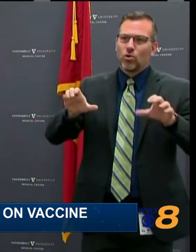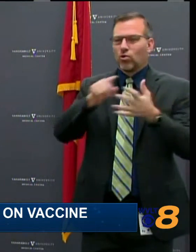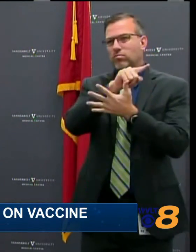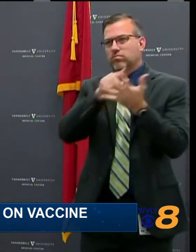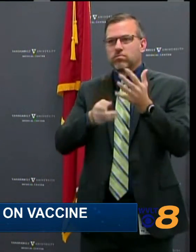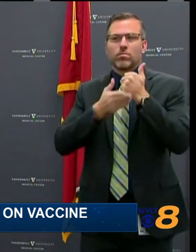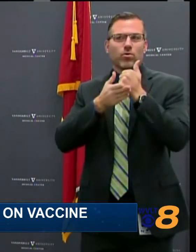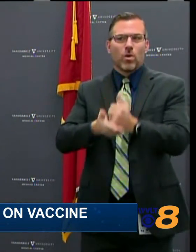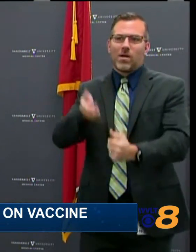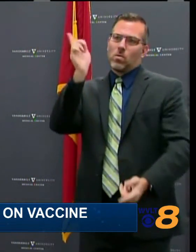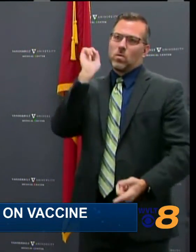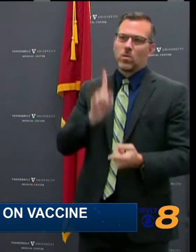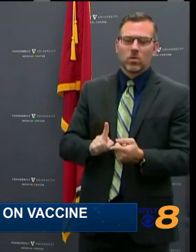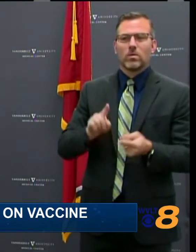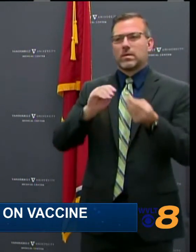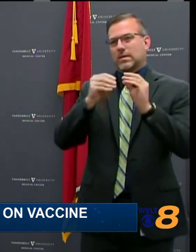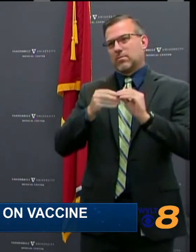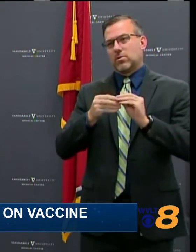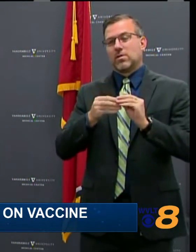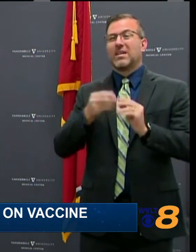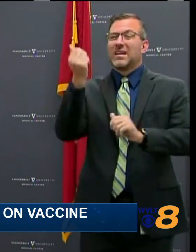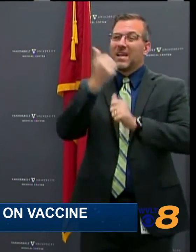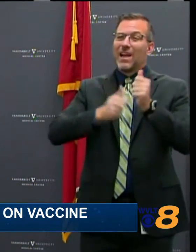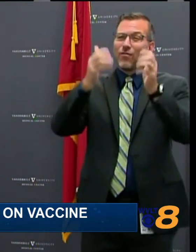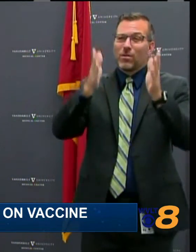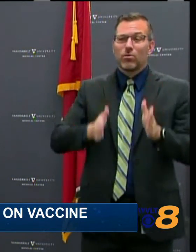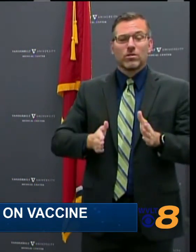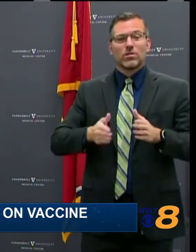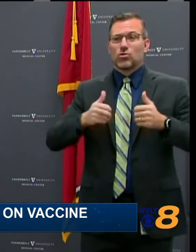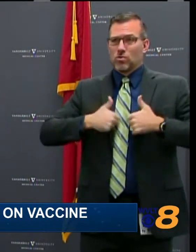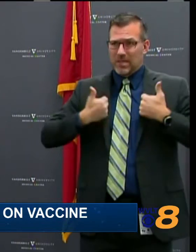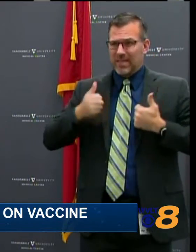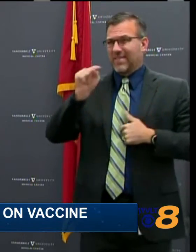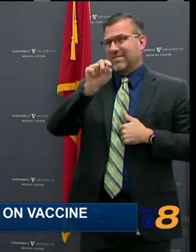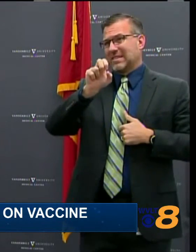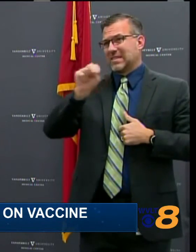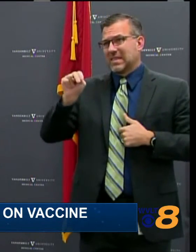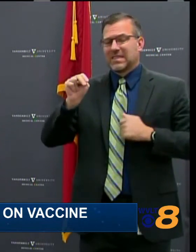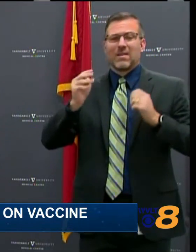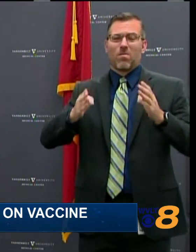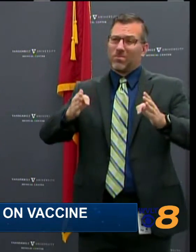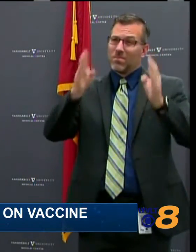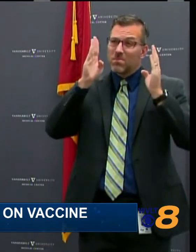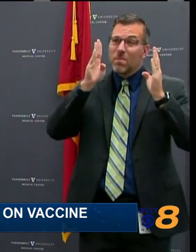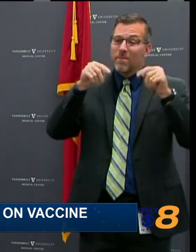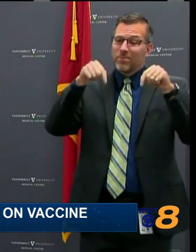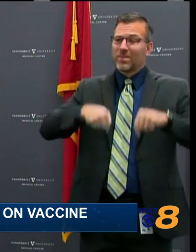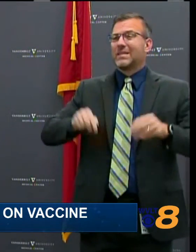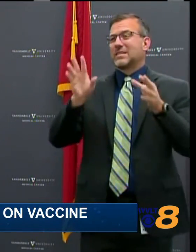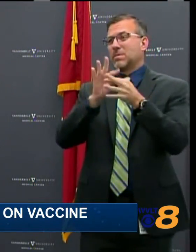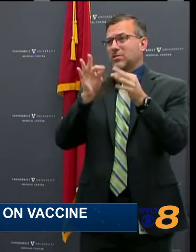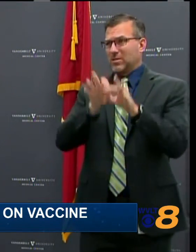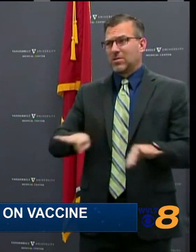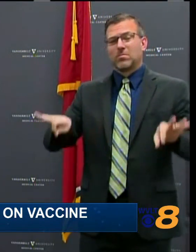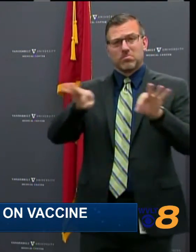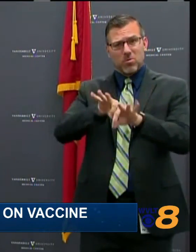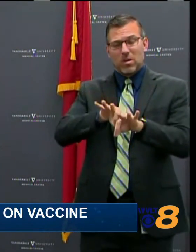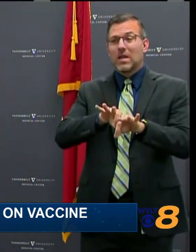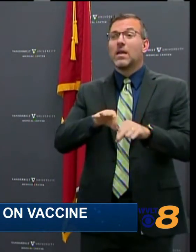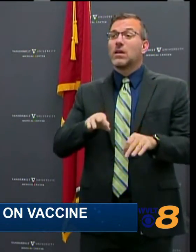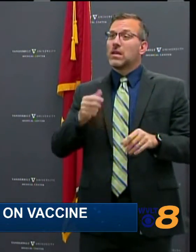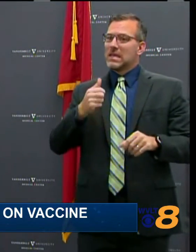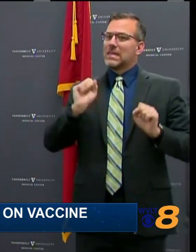every Tennessean to hear that message loud and clear on a day when we are very hopeful